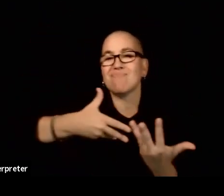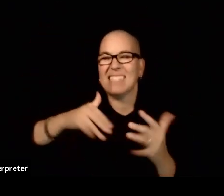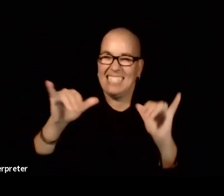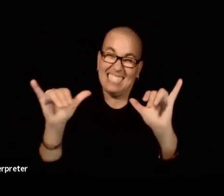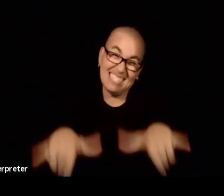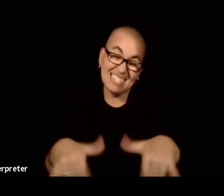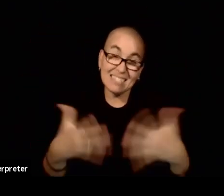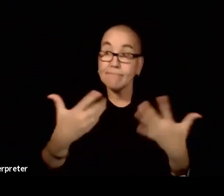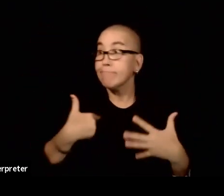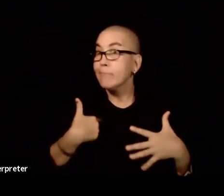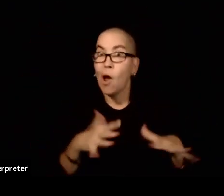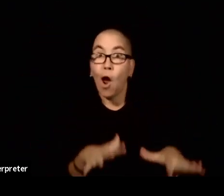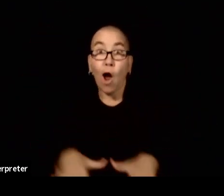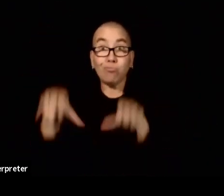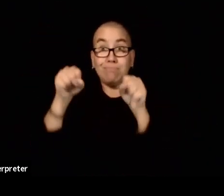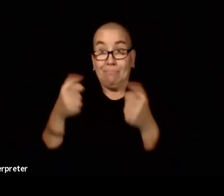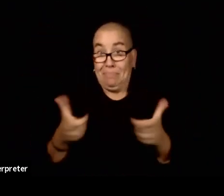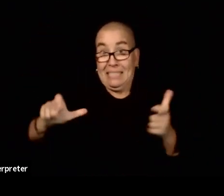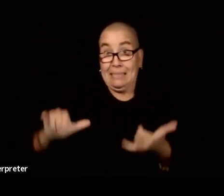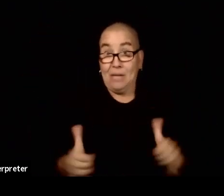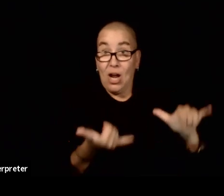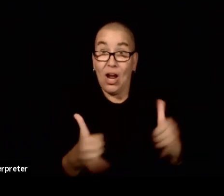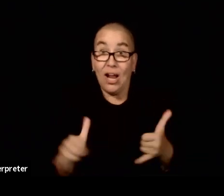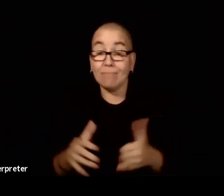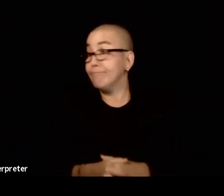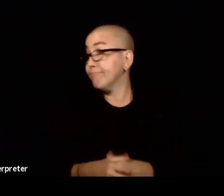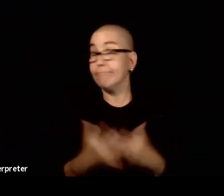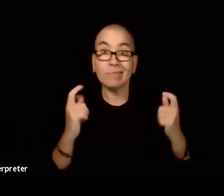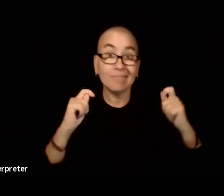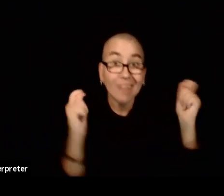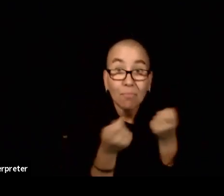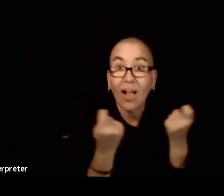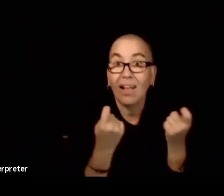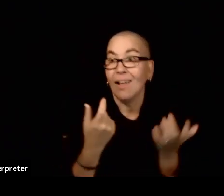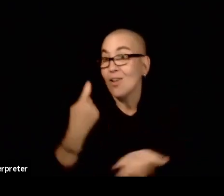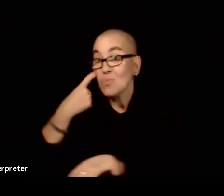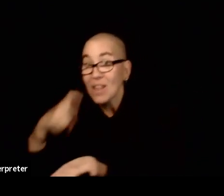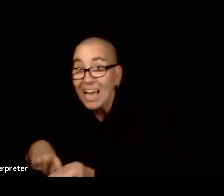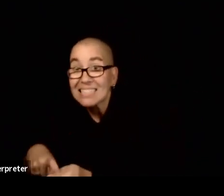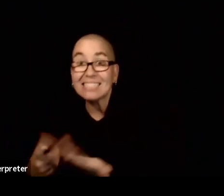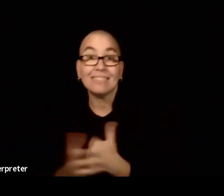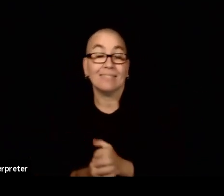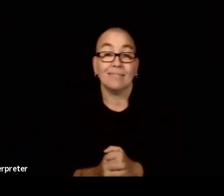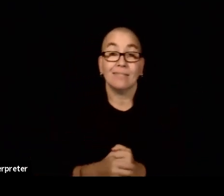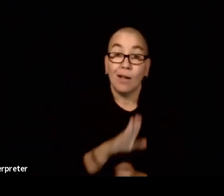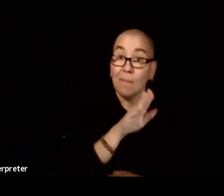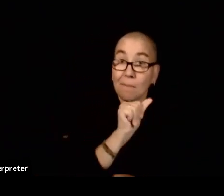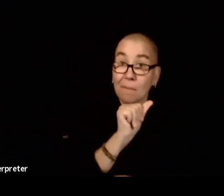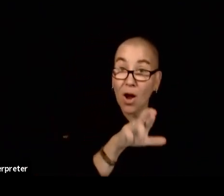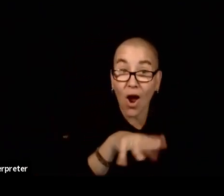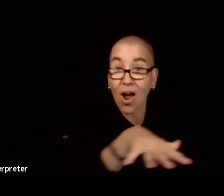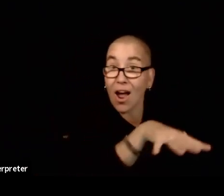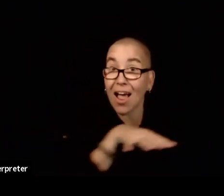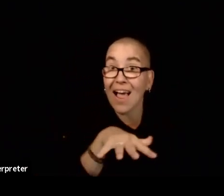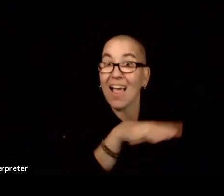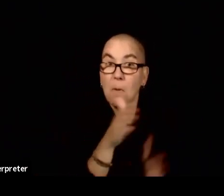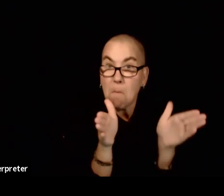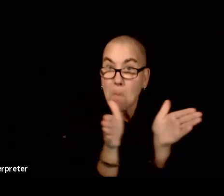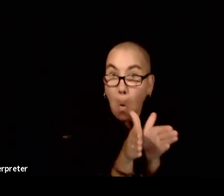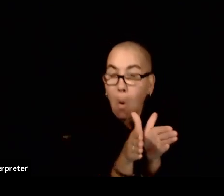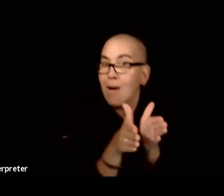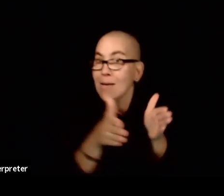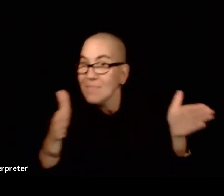celebrations, with certain venues like bars, for example. And we think that people are actually, and the case reports